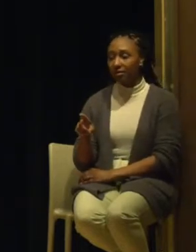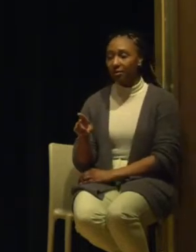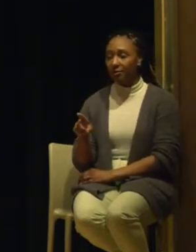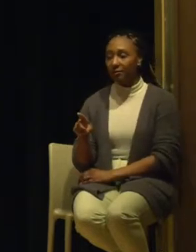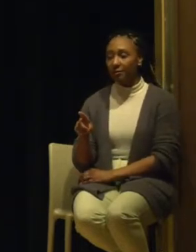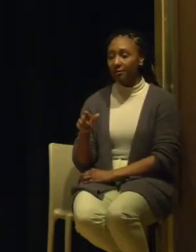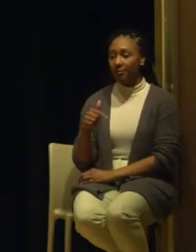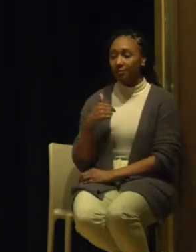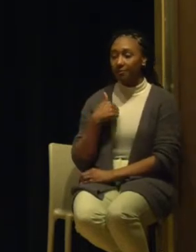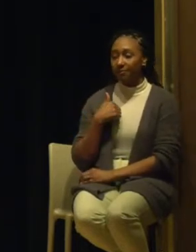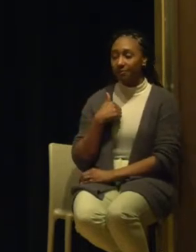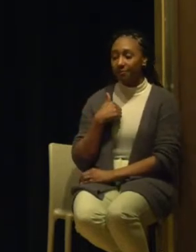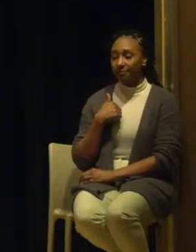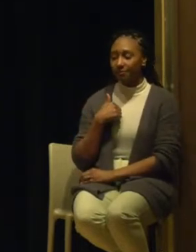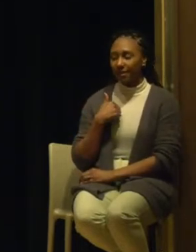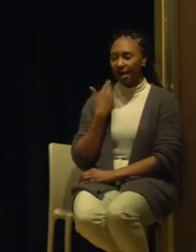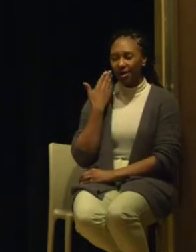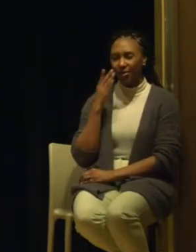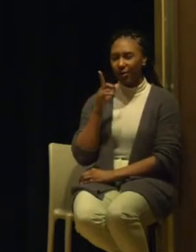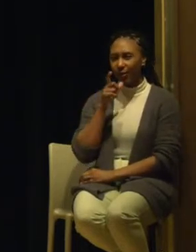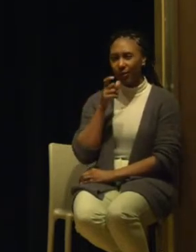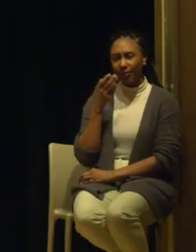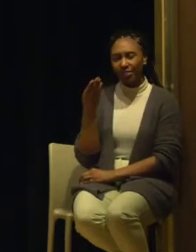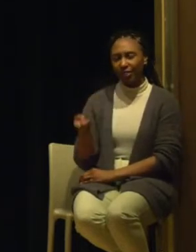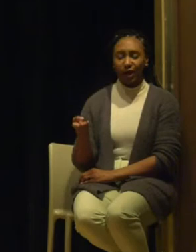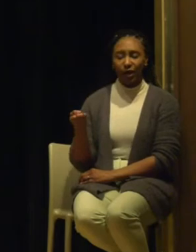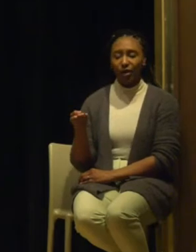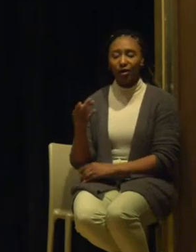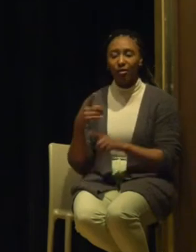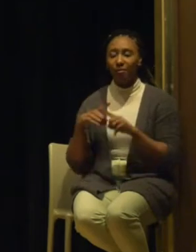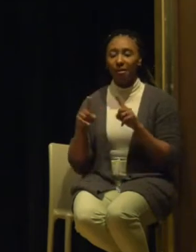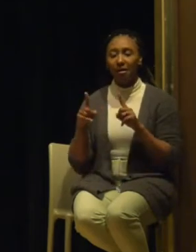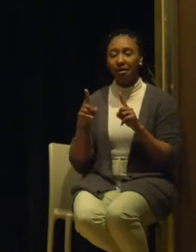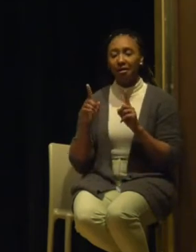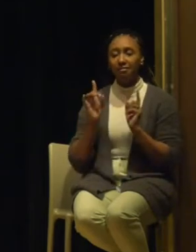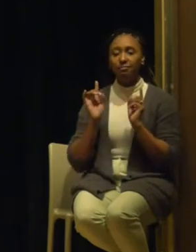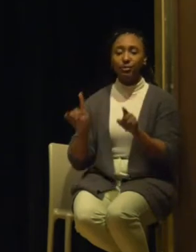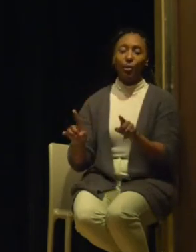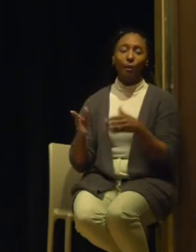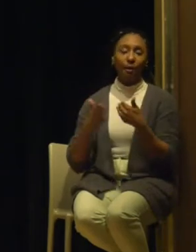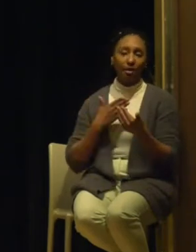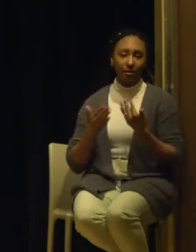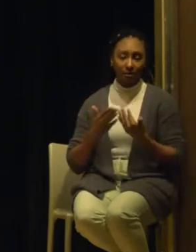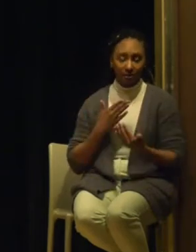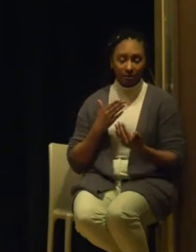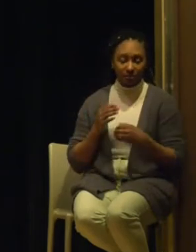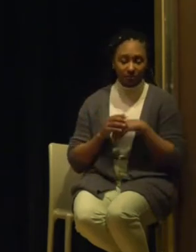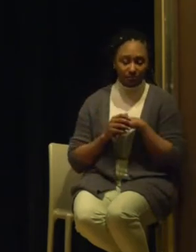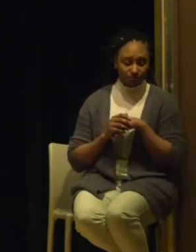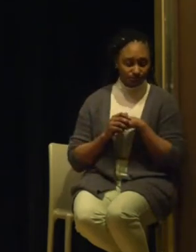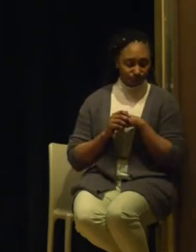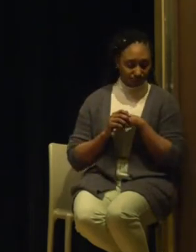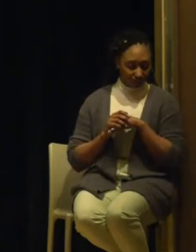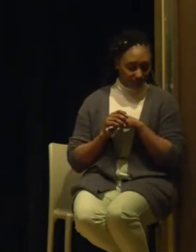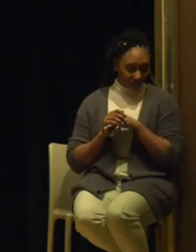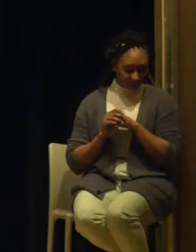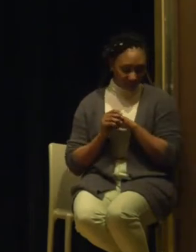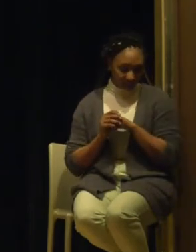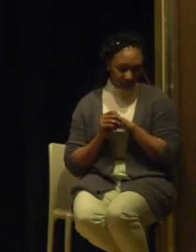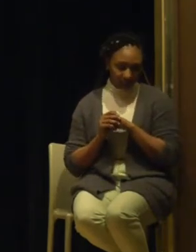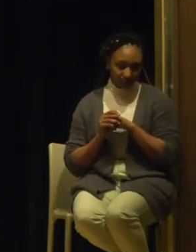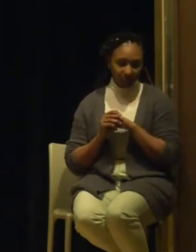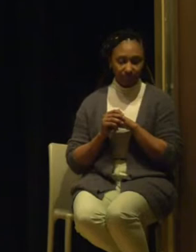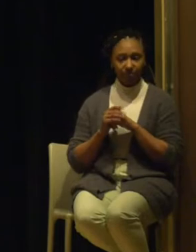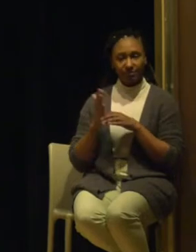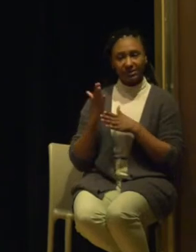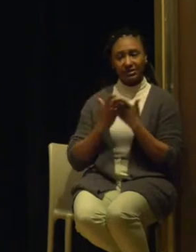got to the funeral, wasn't sure who was going to be there. Yeah. You know, I could have been put in the back of the room. I didn't know. And when I got there, some of her